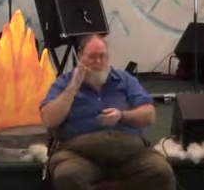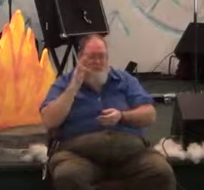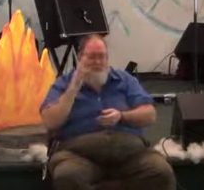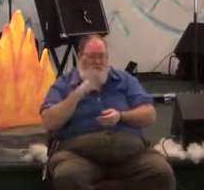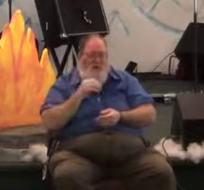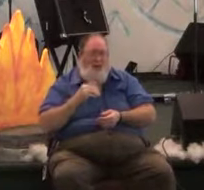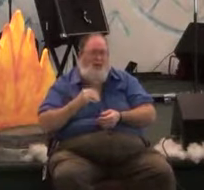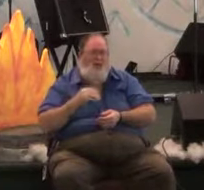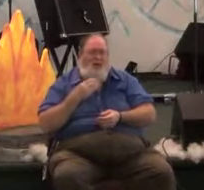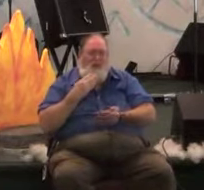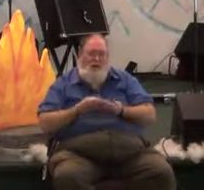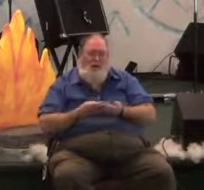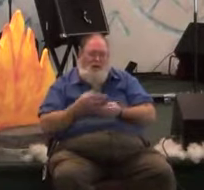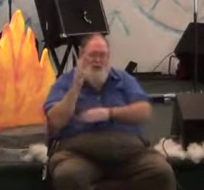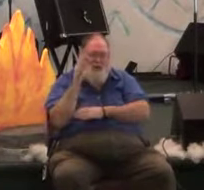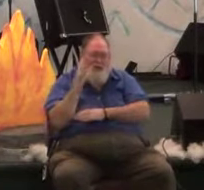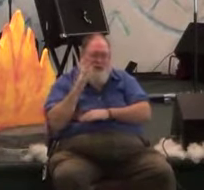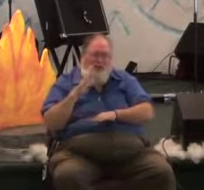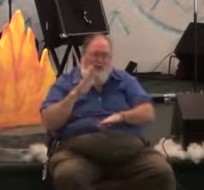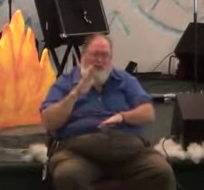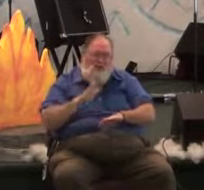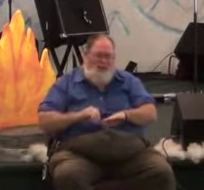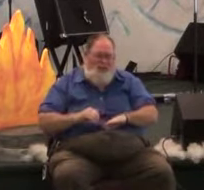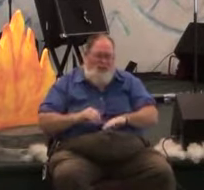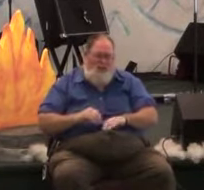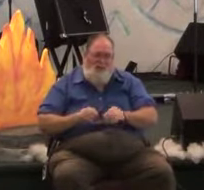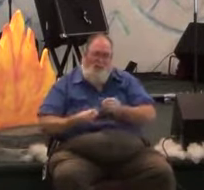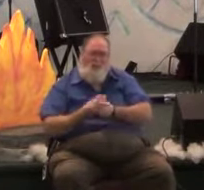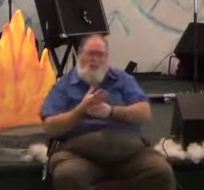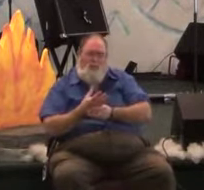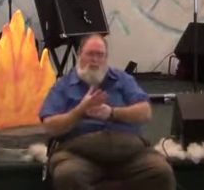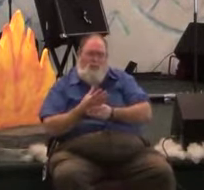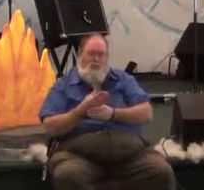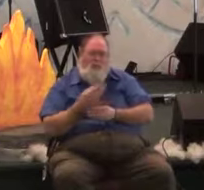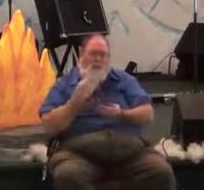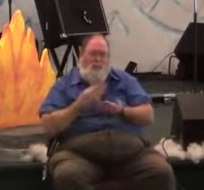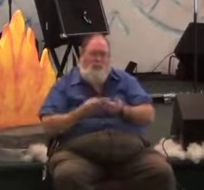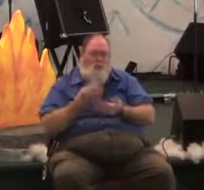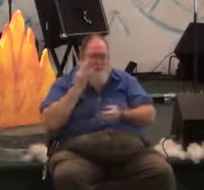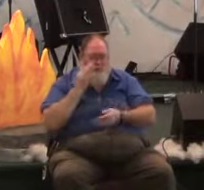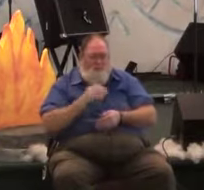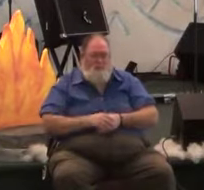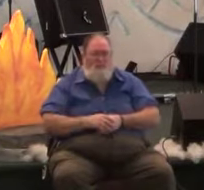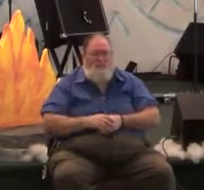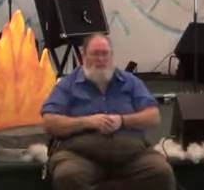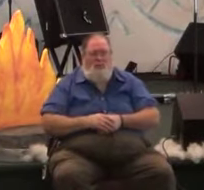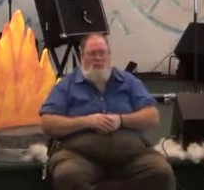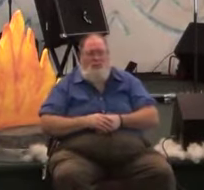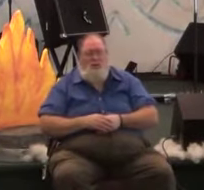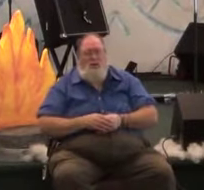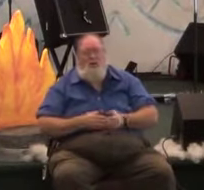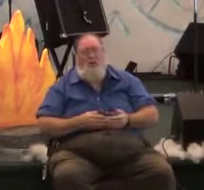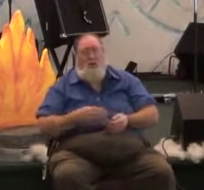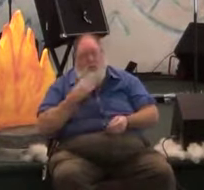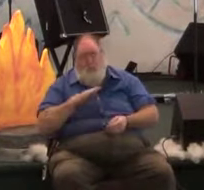Evil people have very little good come out of them. What is in them is what